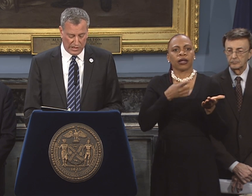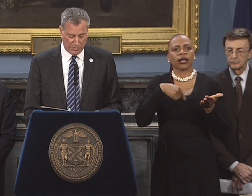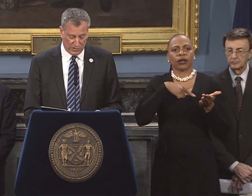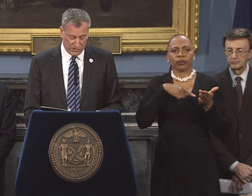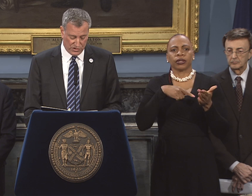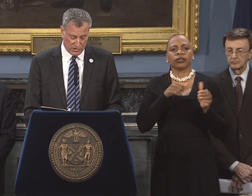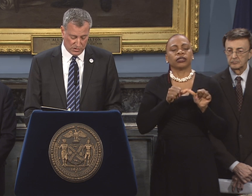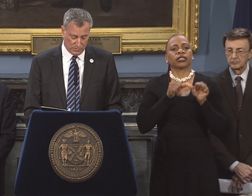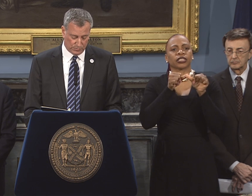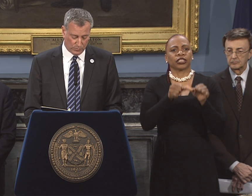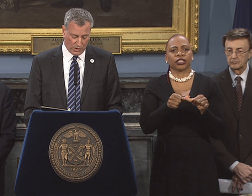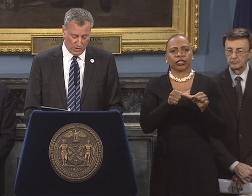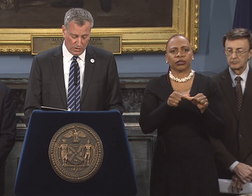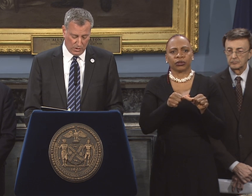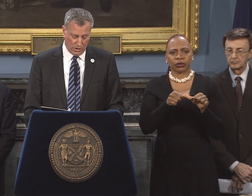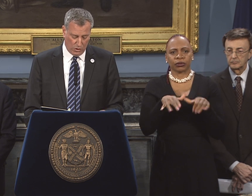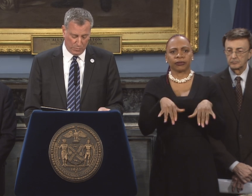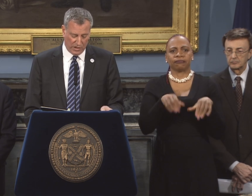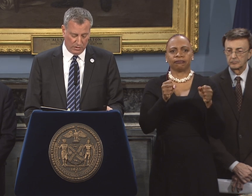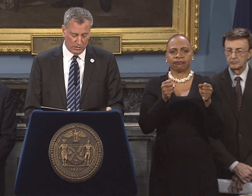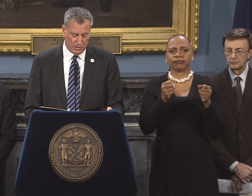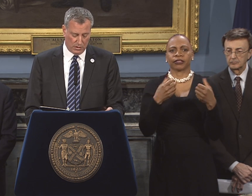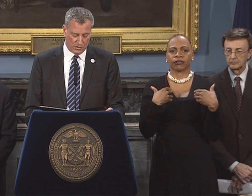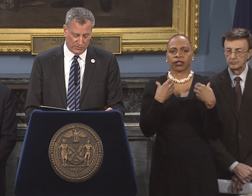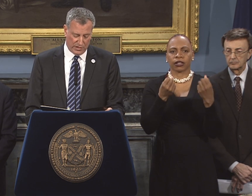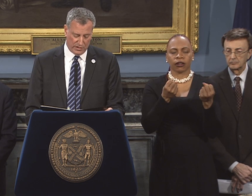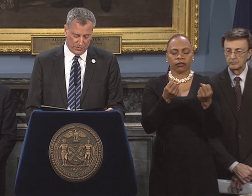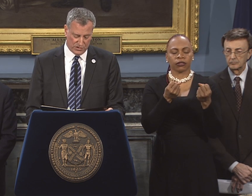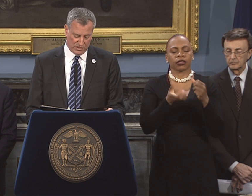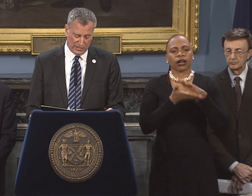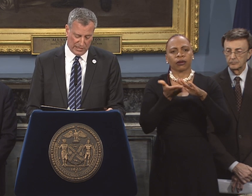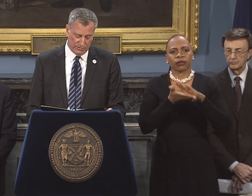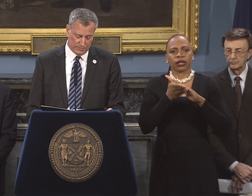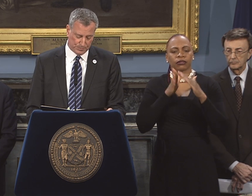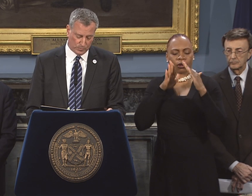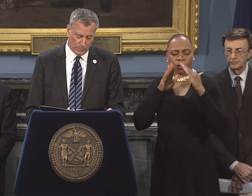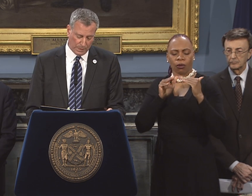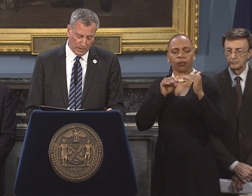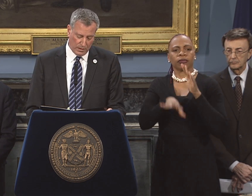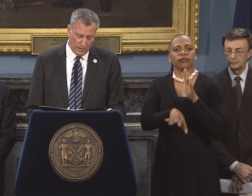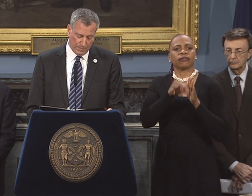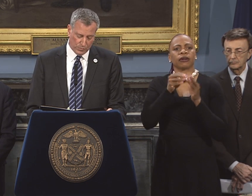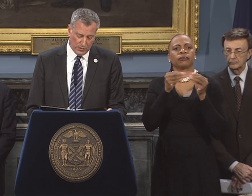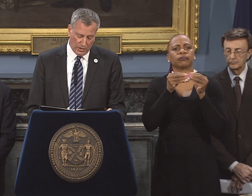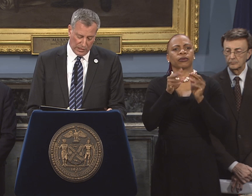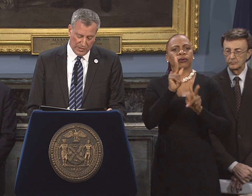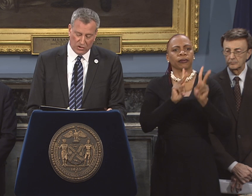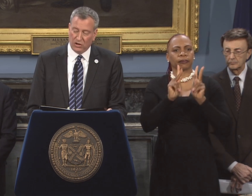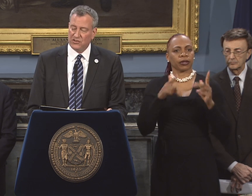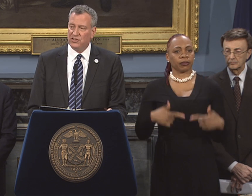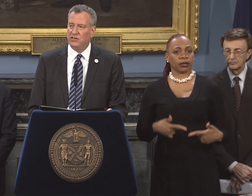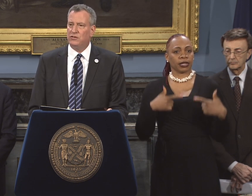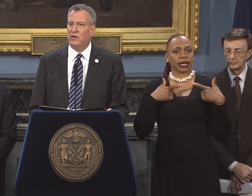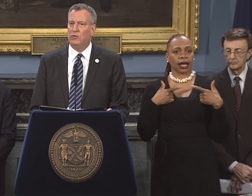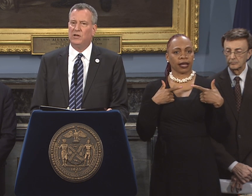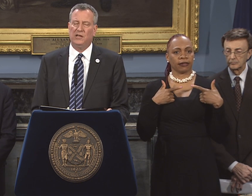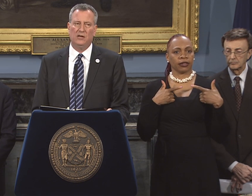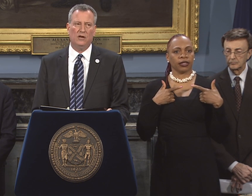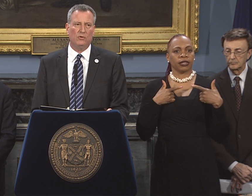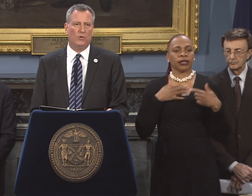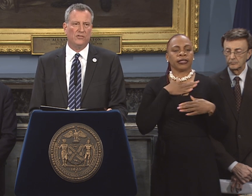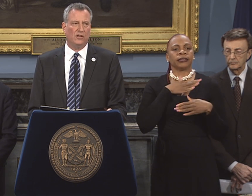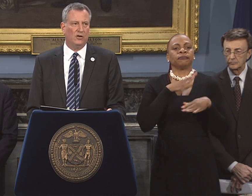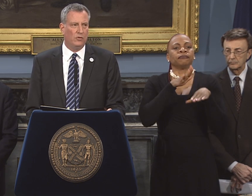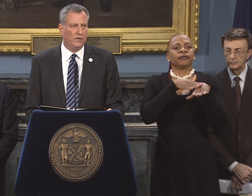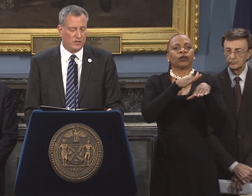rescue operations, hoping to find others still alive. And let me caution to everyone